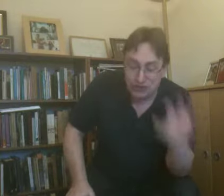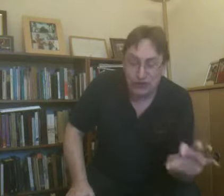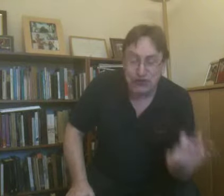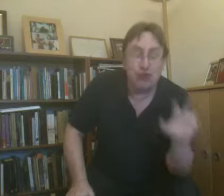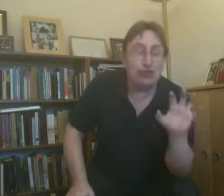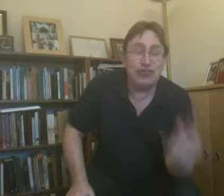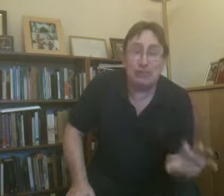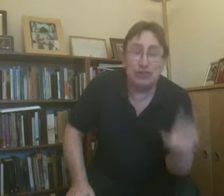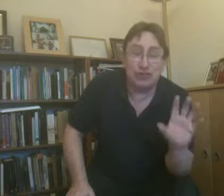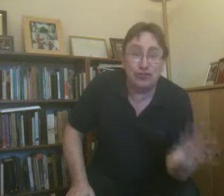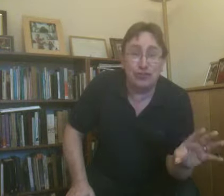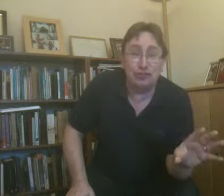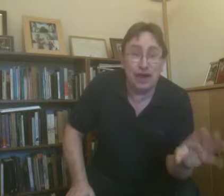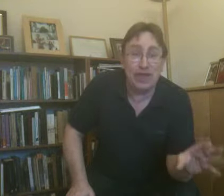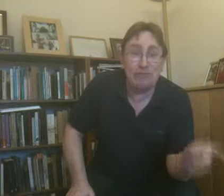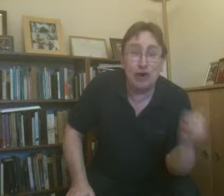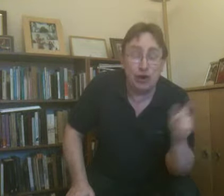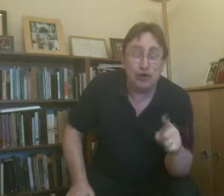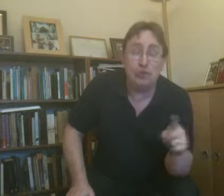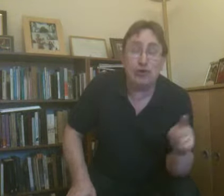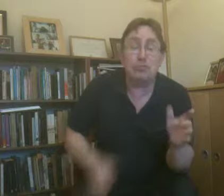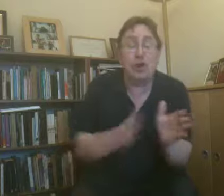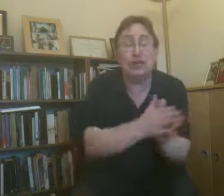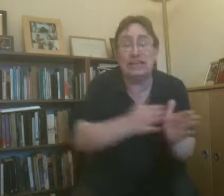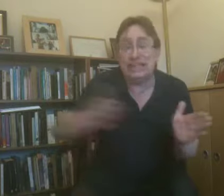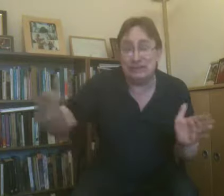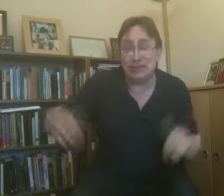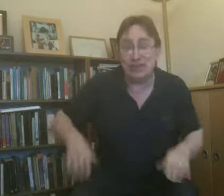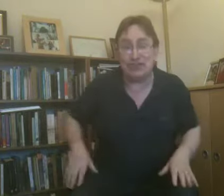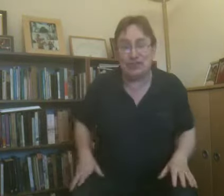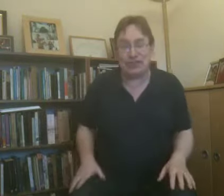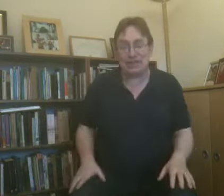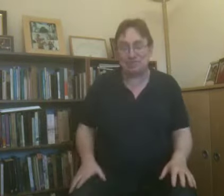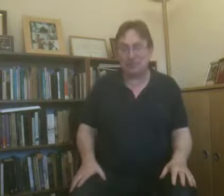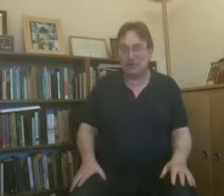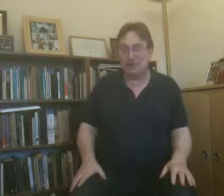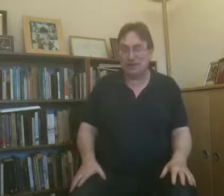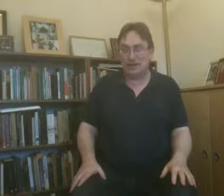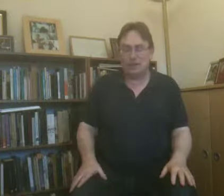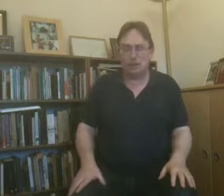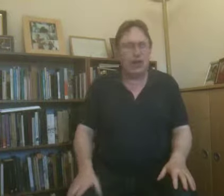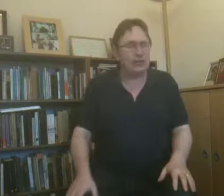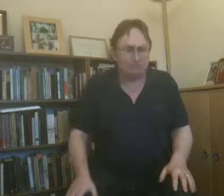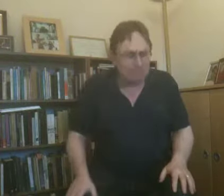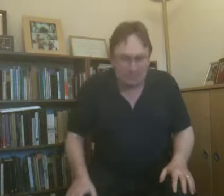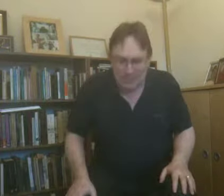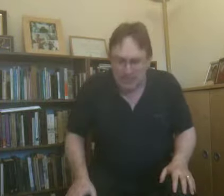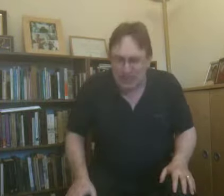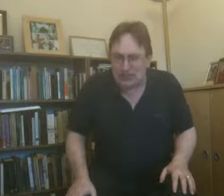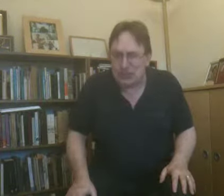touch receptacles used by them or you become unclean for the rest of the day. Well, isn't that